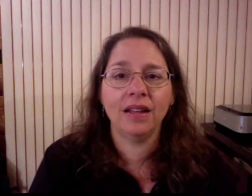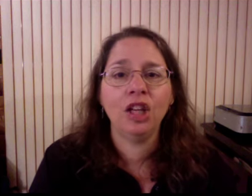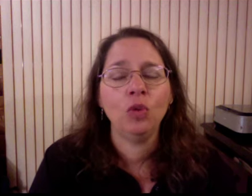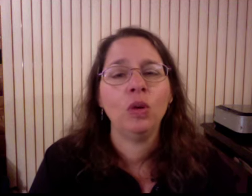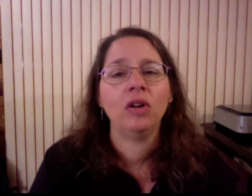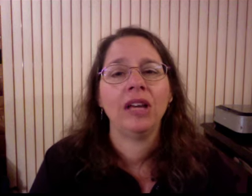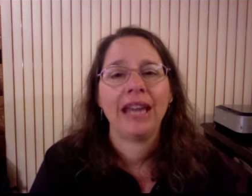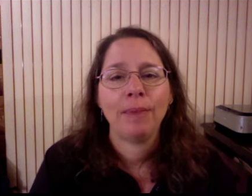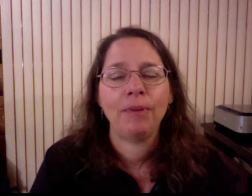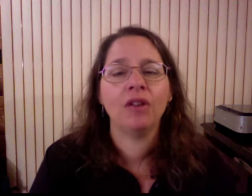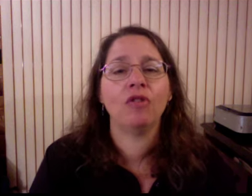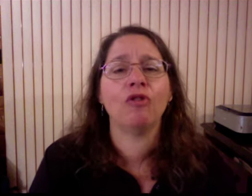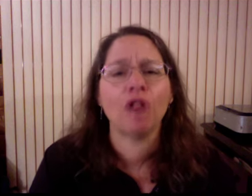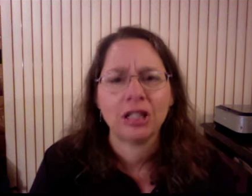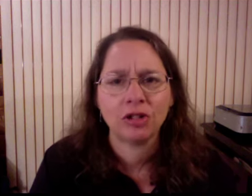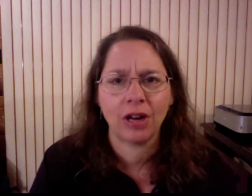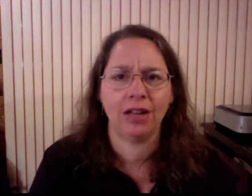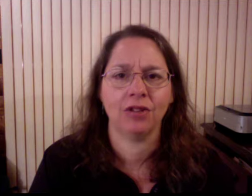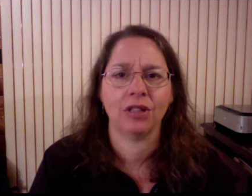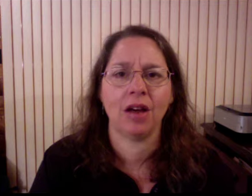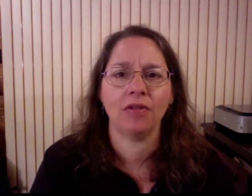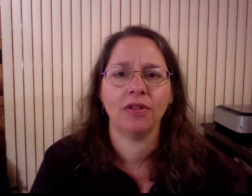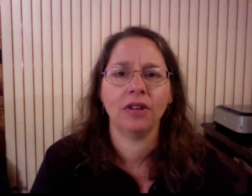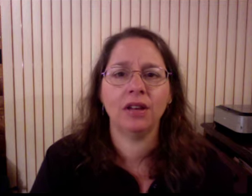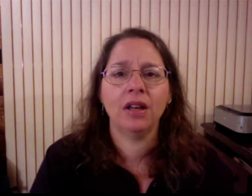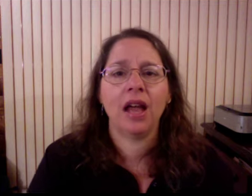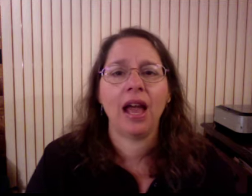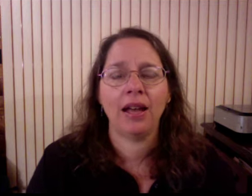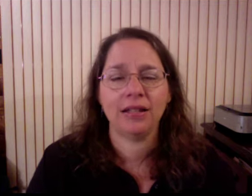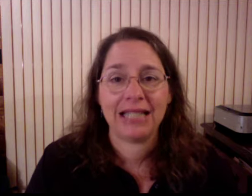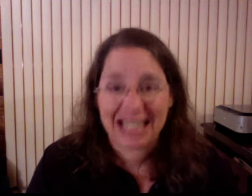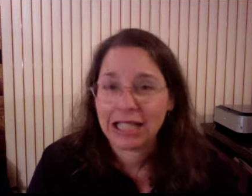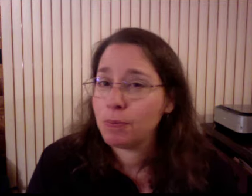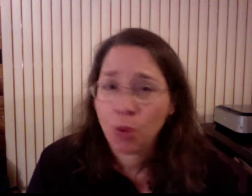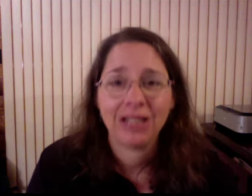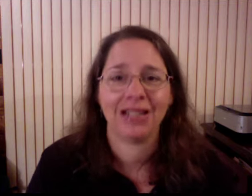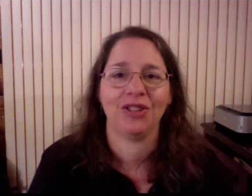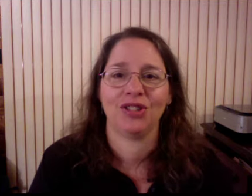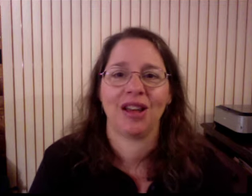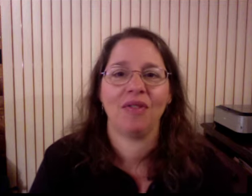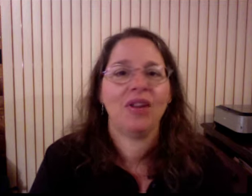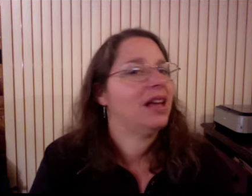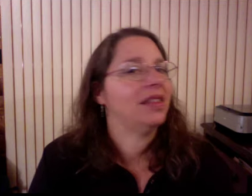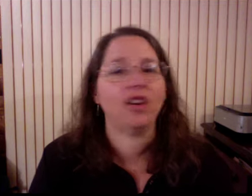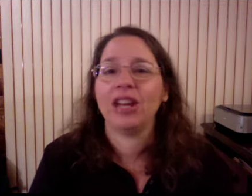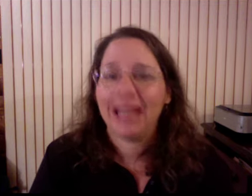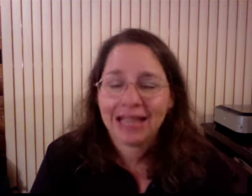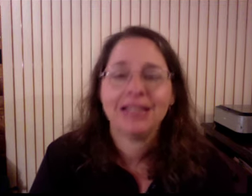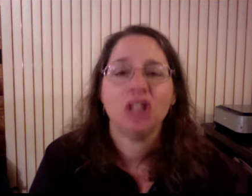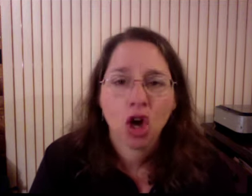you will keep frustrating yourself and disappointing yourself. There is no